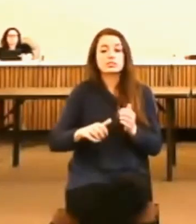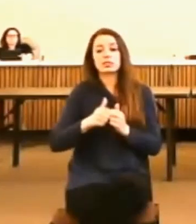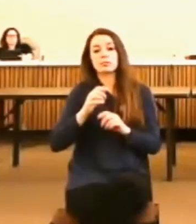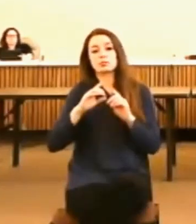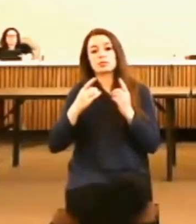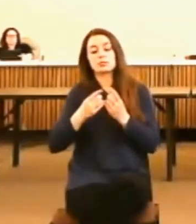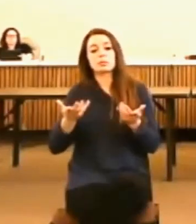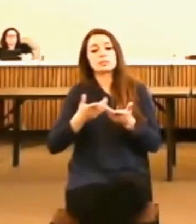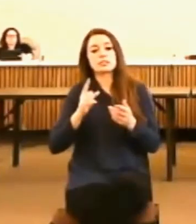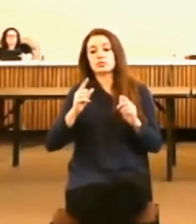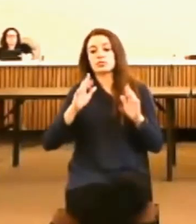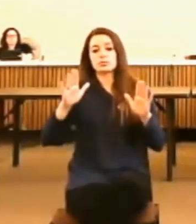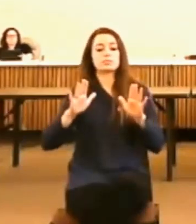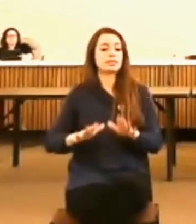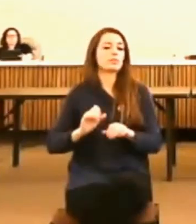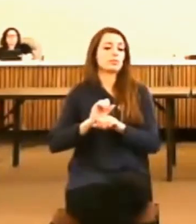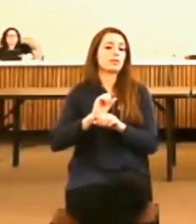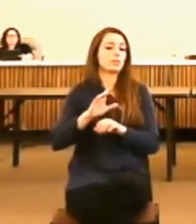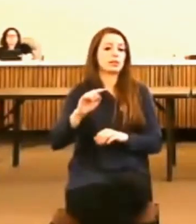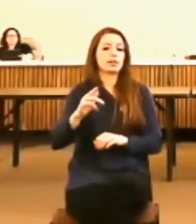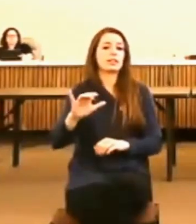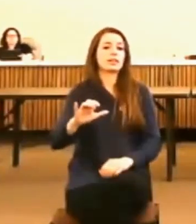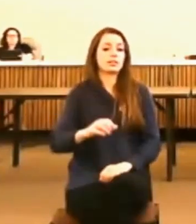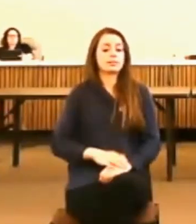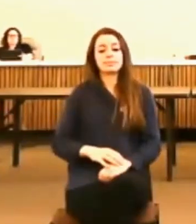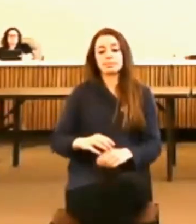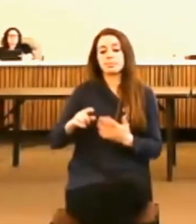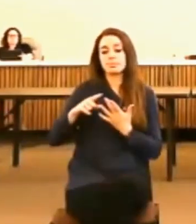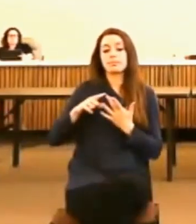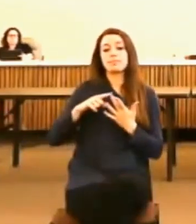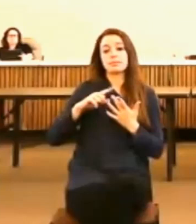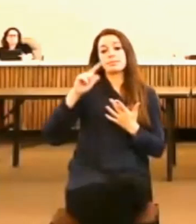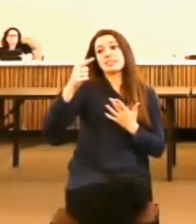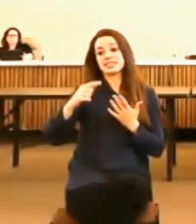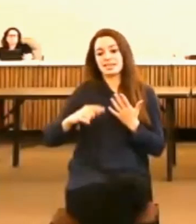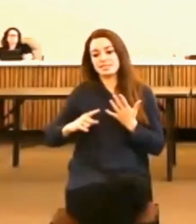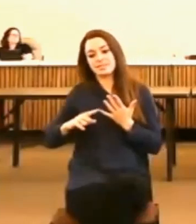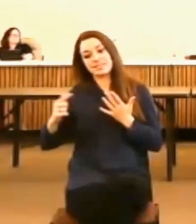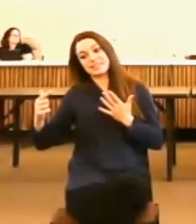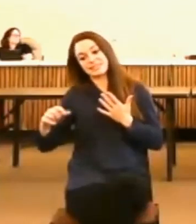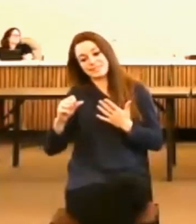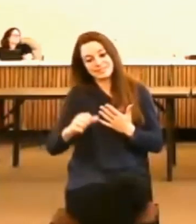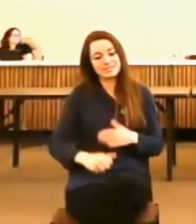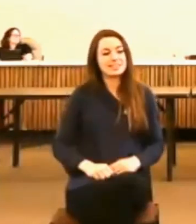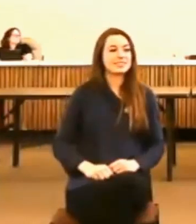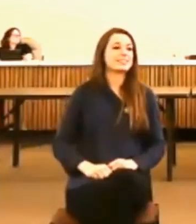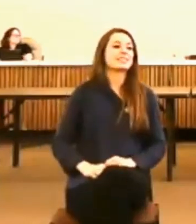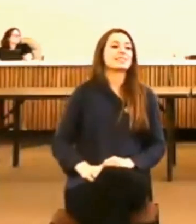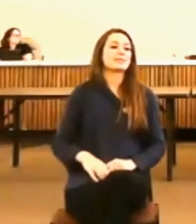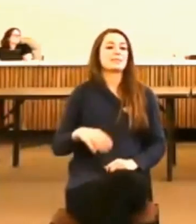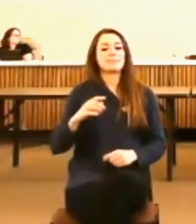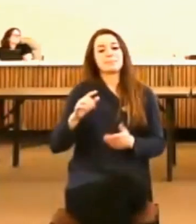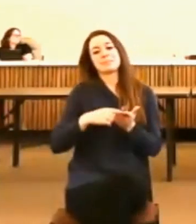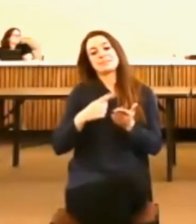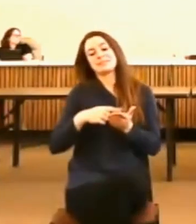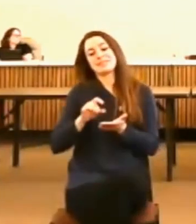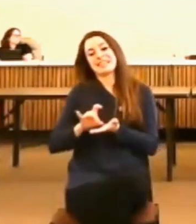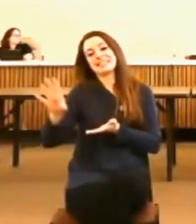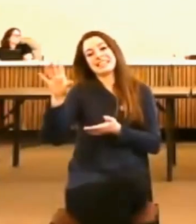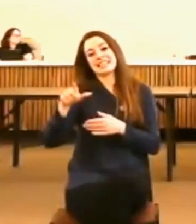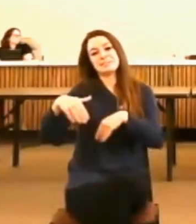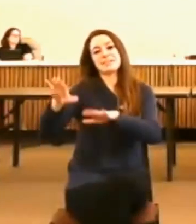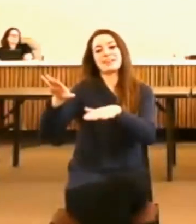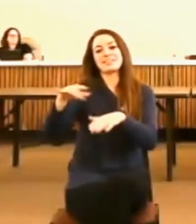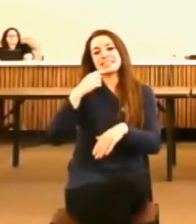radiation, but the absence of human presence seems to favor them. A diverse range of endangered